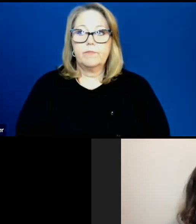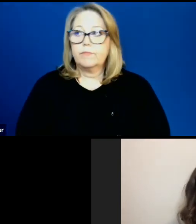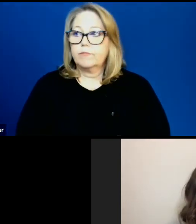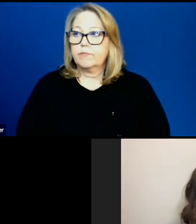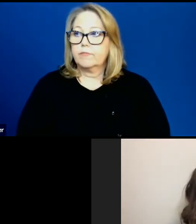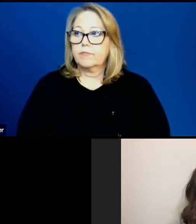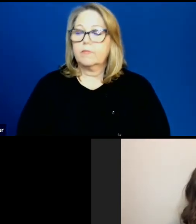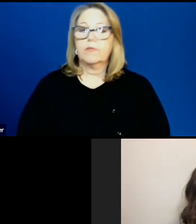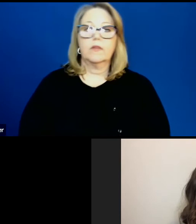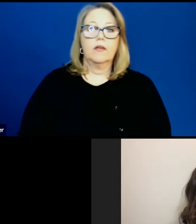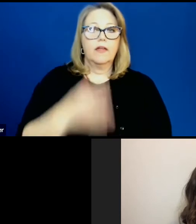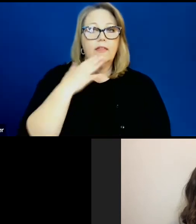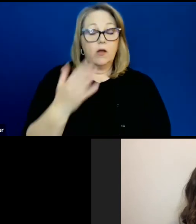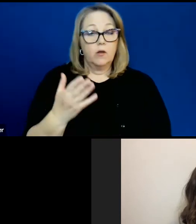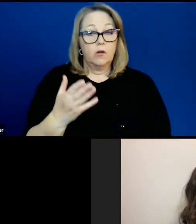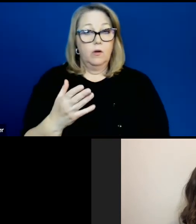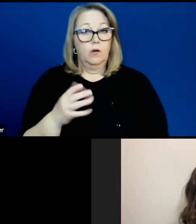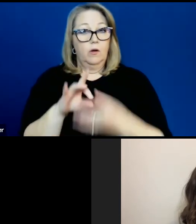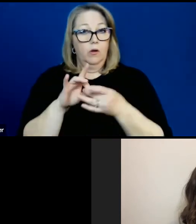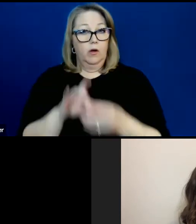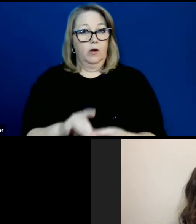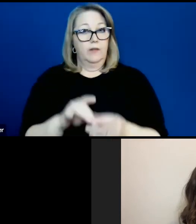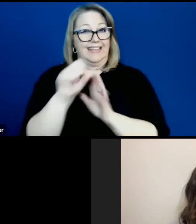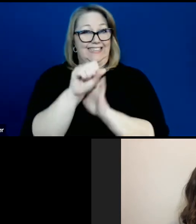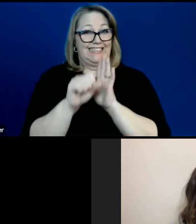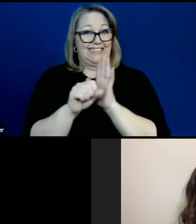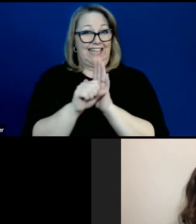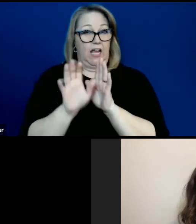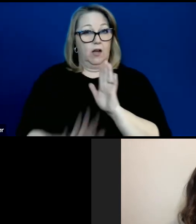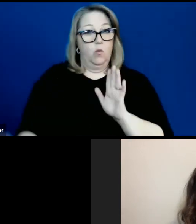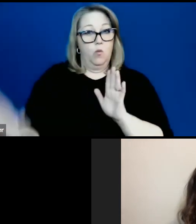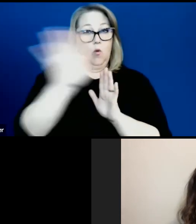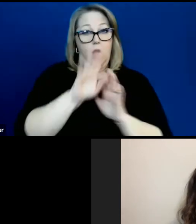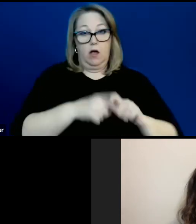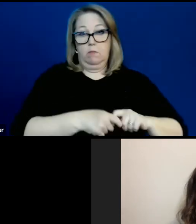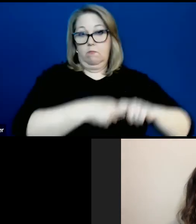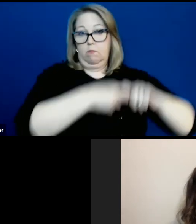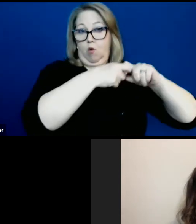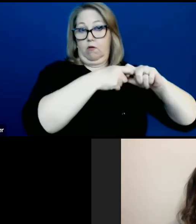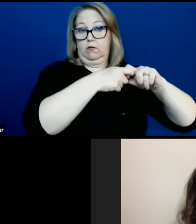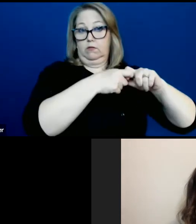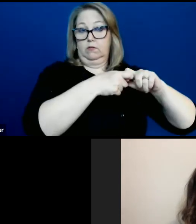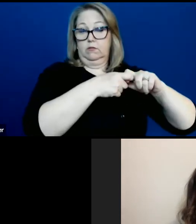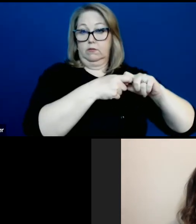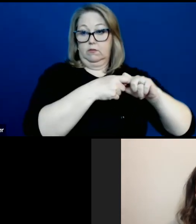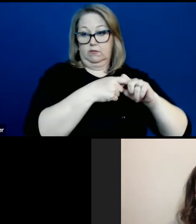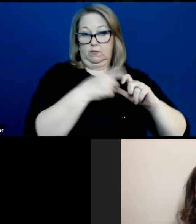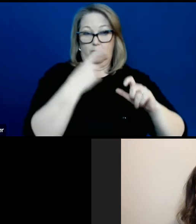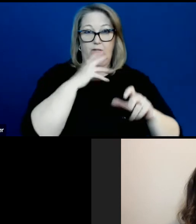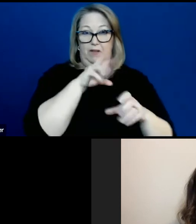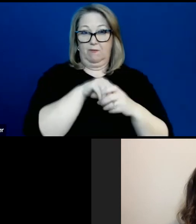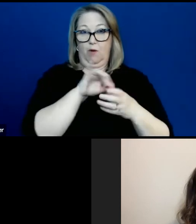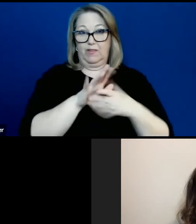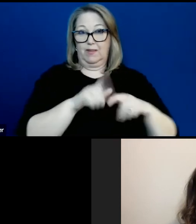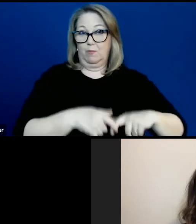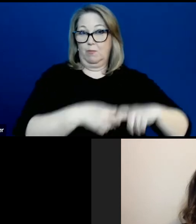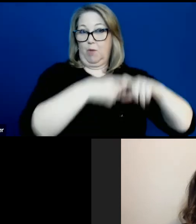Thank you for taking my question. Regarding the statewide pause, I know we've been in this pause for quite a few weeks now. I know our